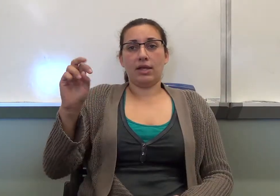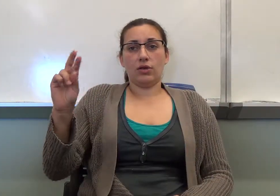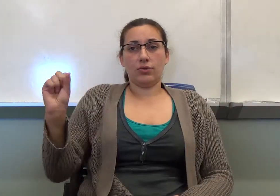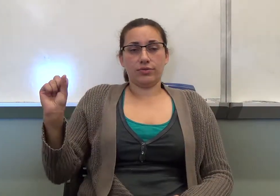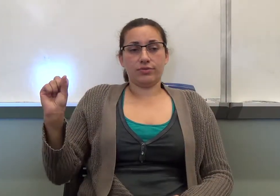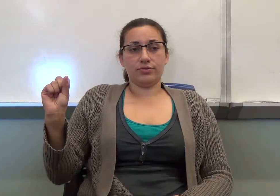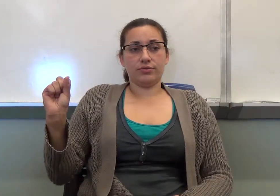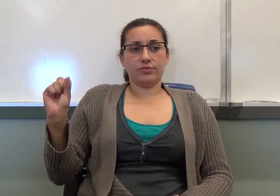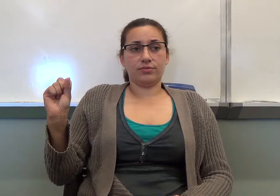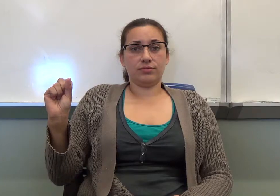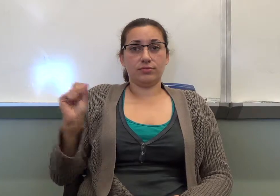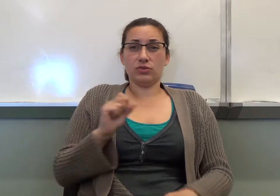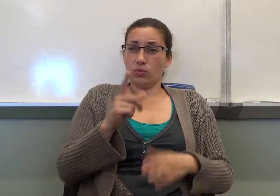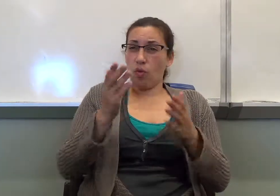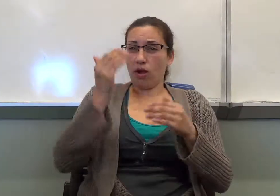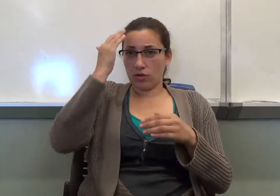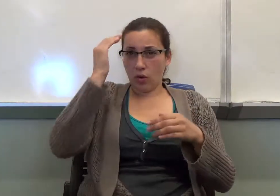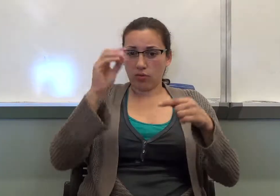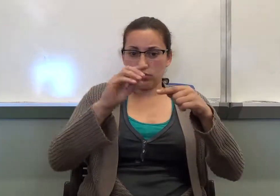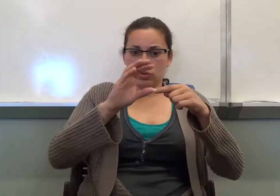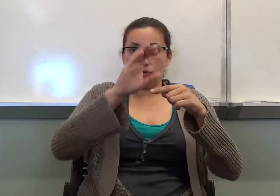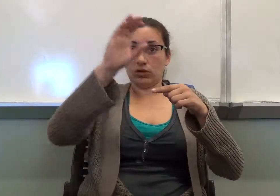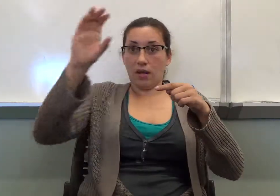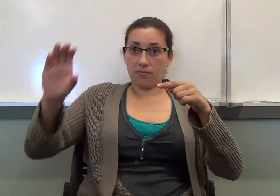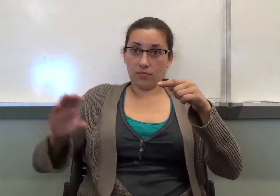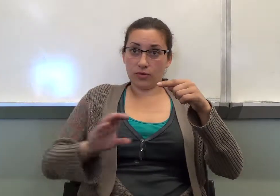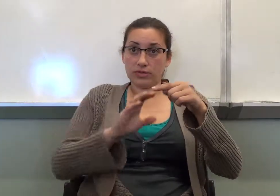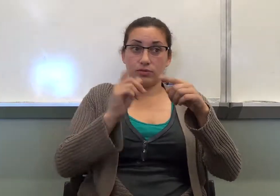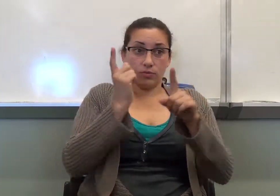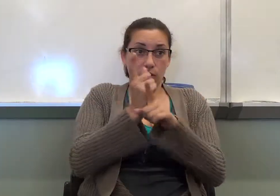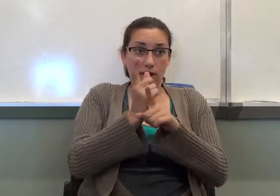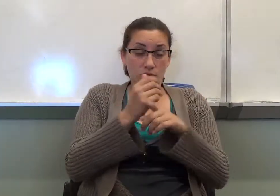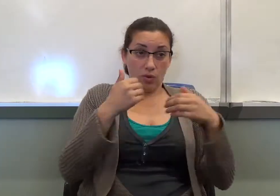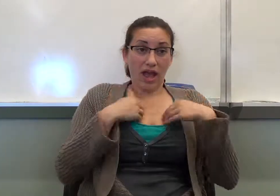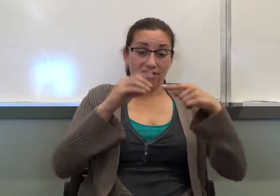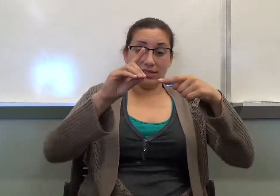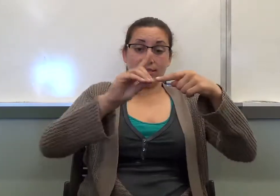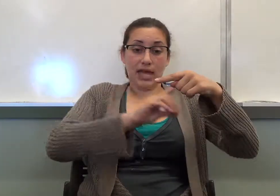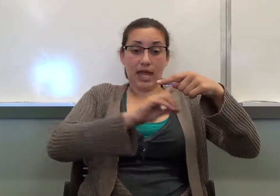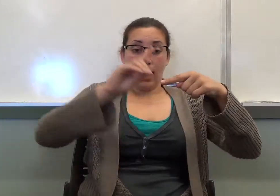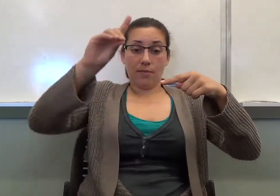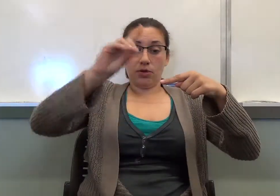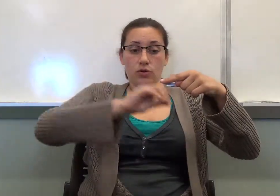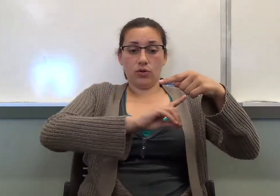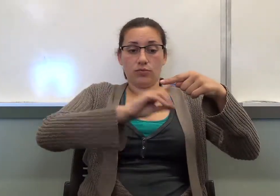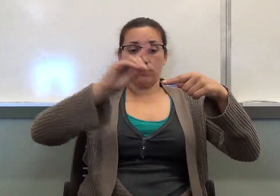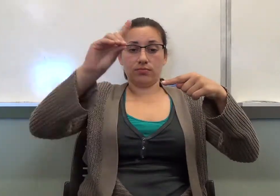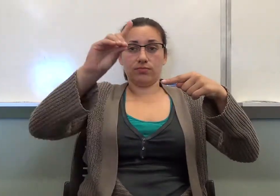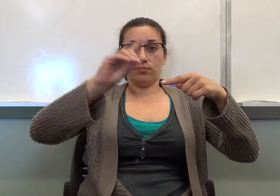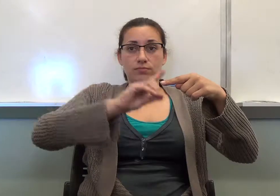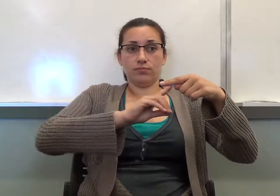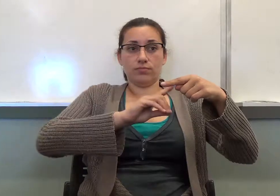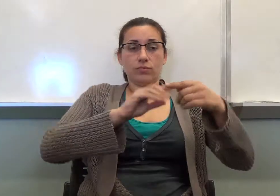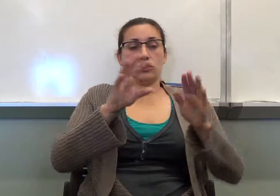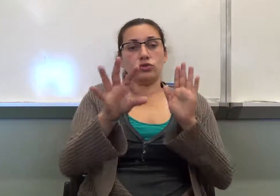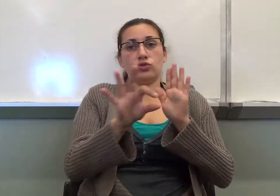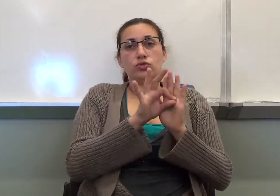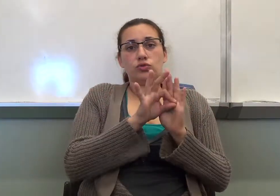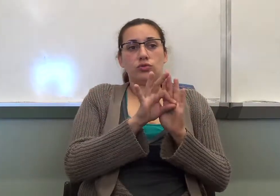Okay, you want to know the circumference of the circle. Well, since you've got a diameter, this is the one to choose. Choose the formula that has diameter in